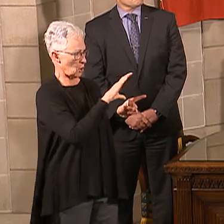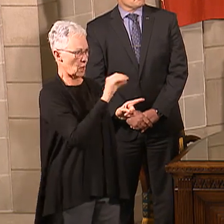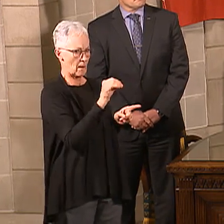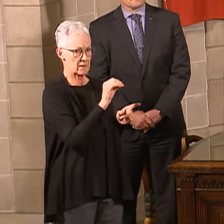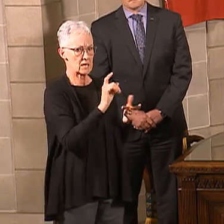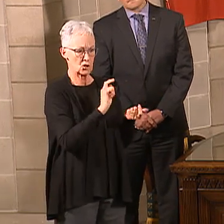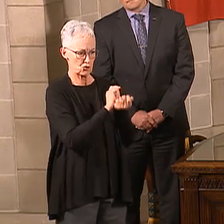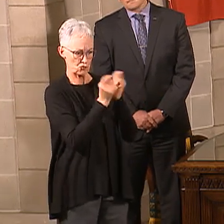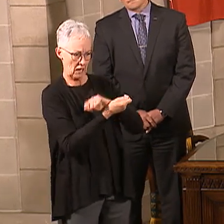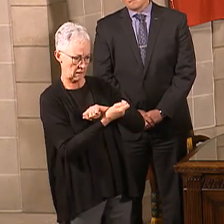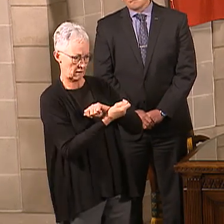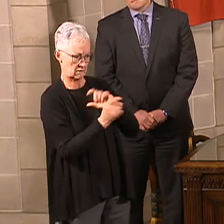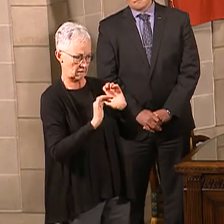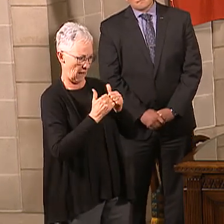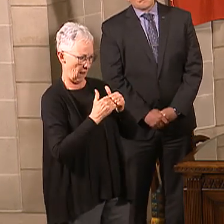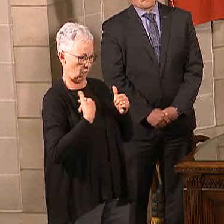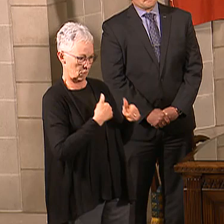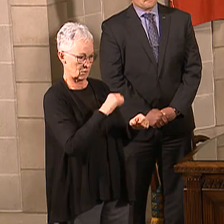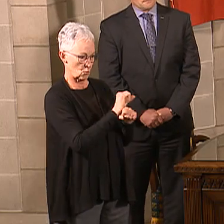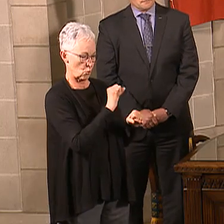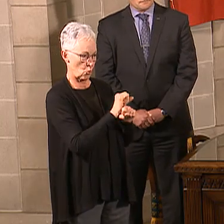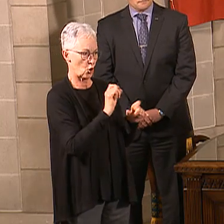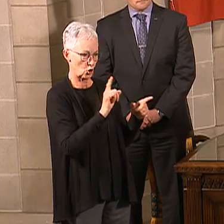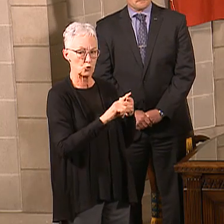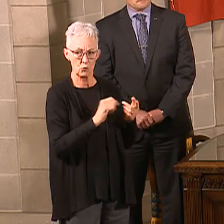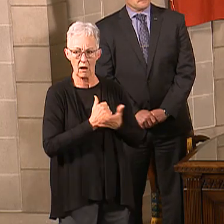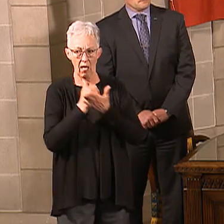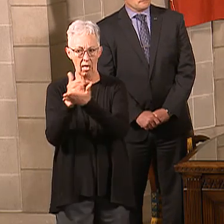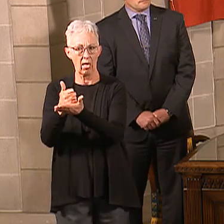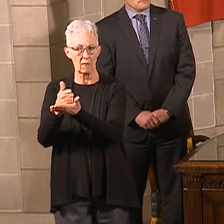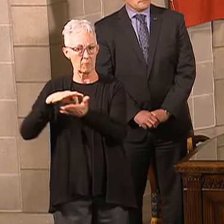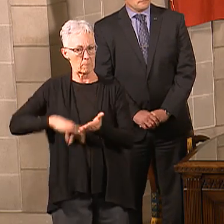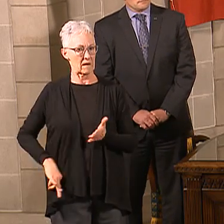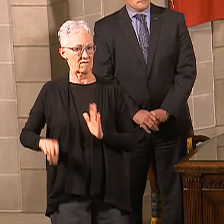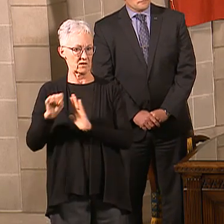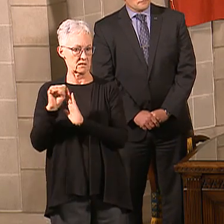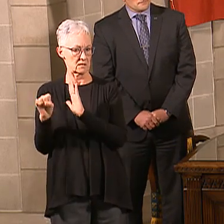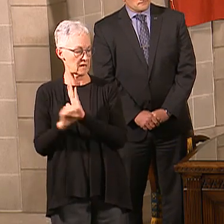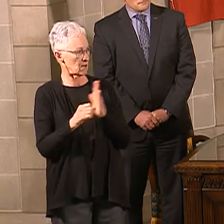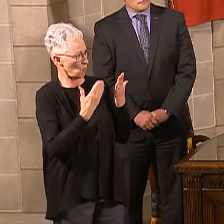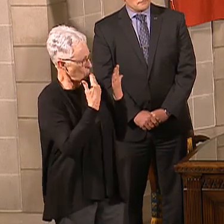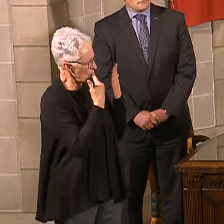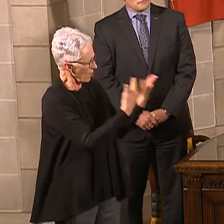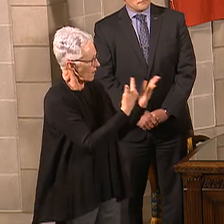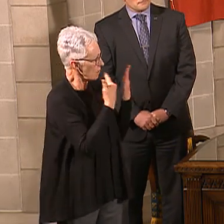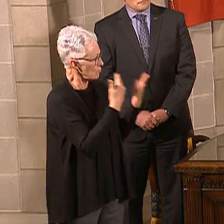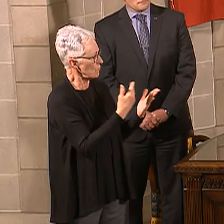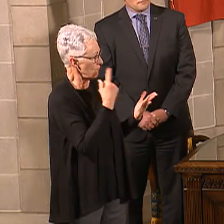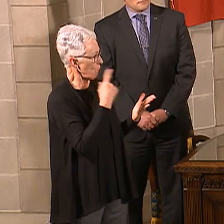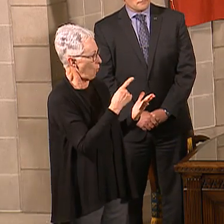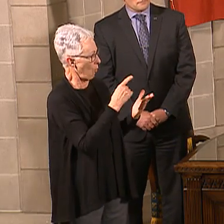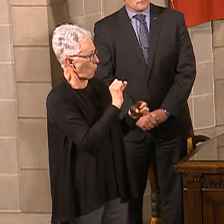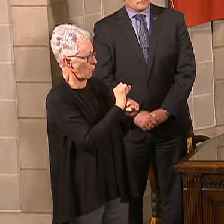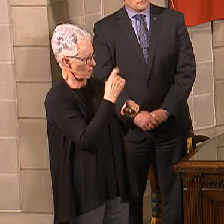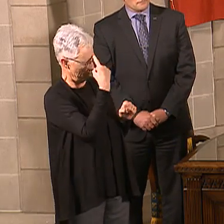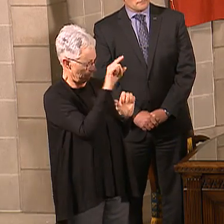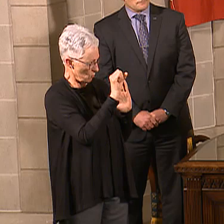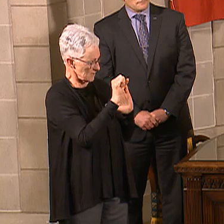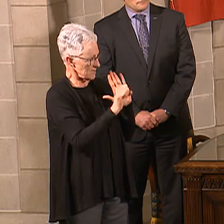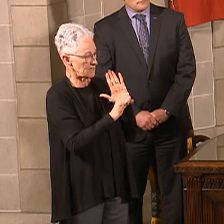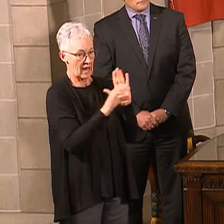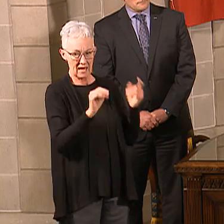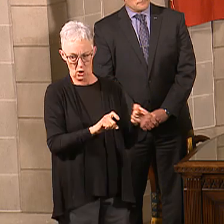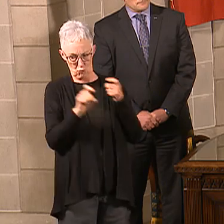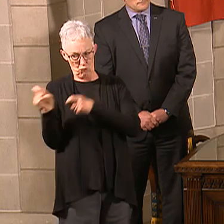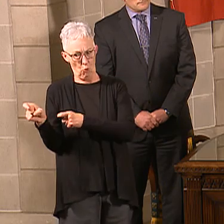you to you and all your folks at Green Plains for the cooperation with the state and donating that alcohol so we can make that hand sanitizer. And